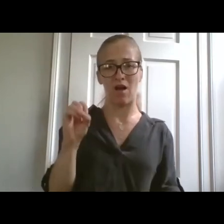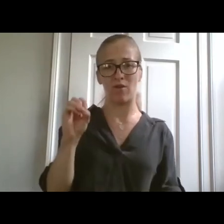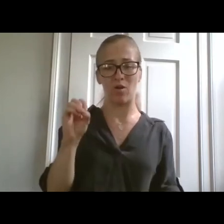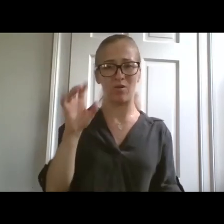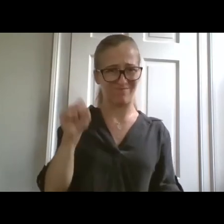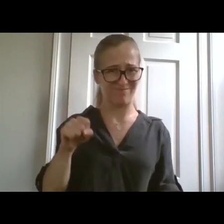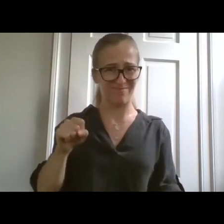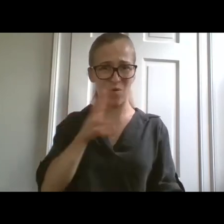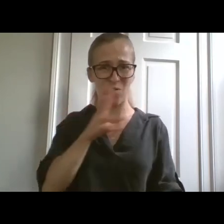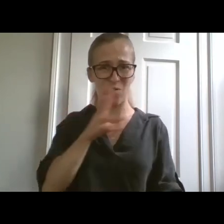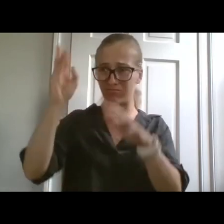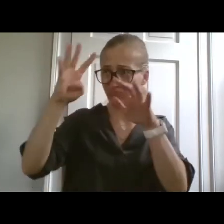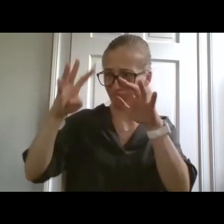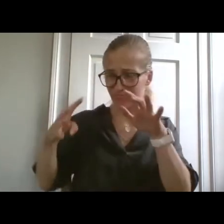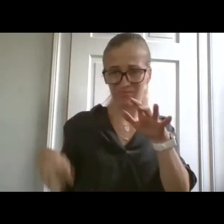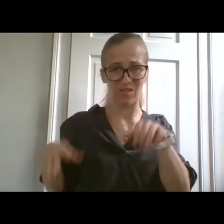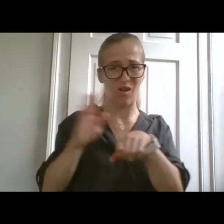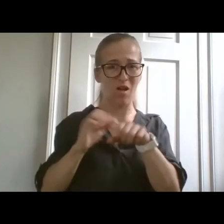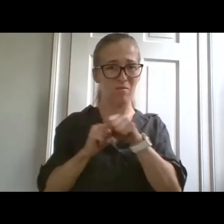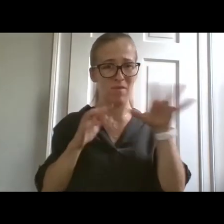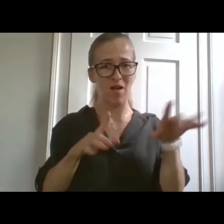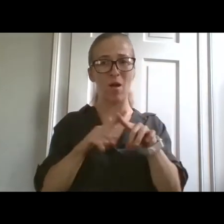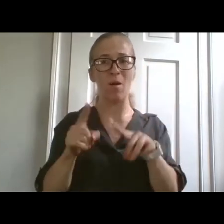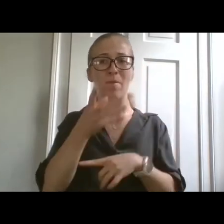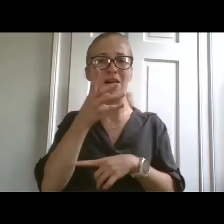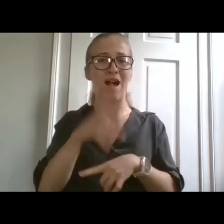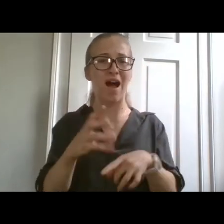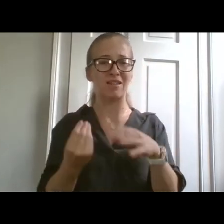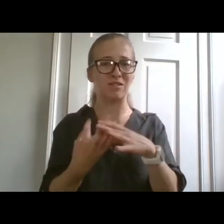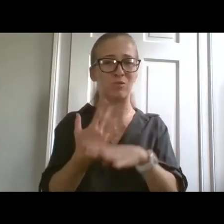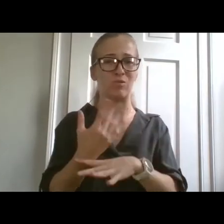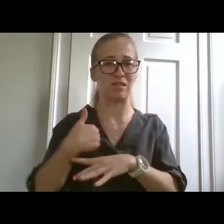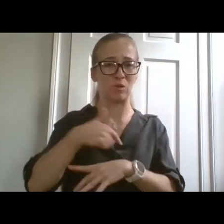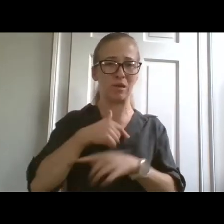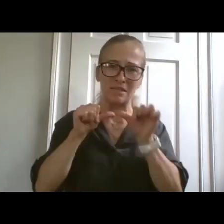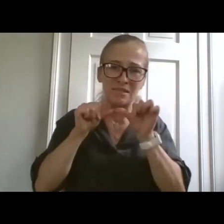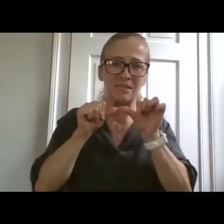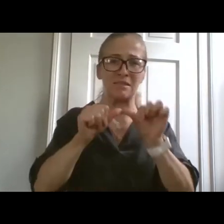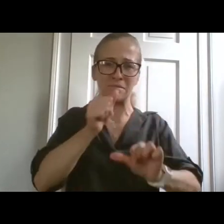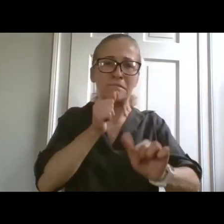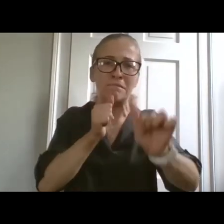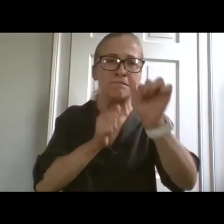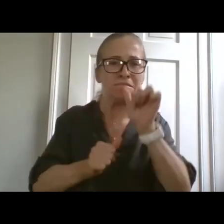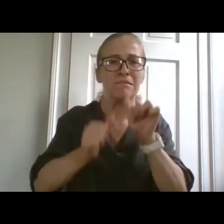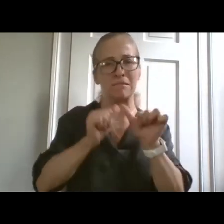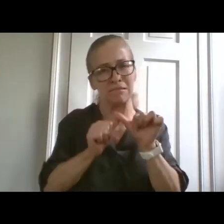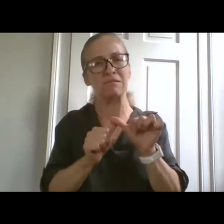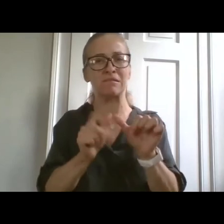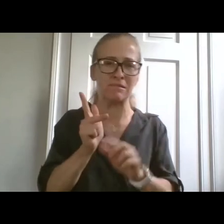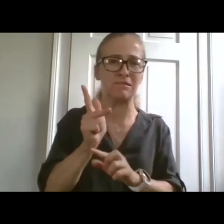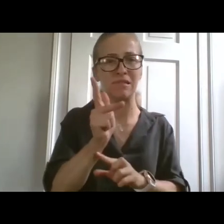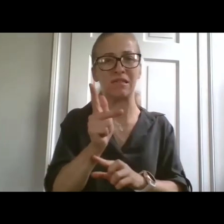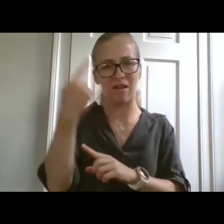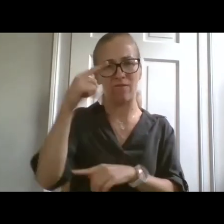been lower on this mountain, although the hot springs were the reason we were continuing higher, for our children to experience the wonder of those